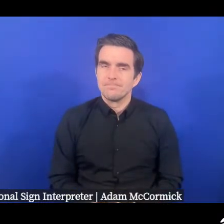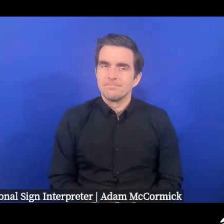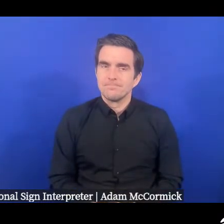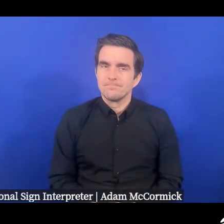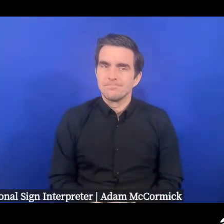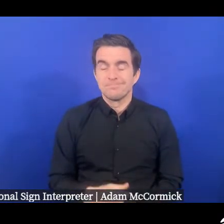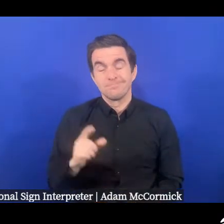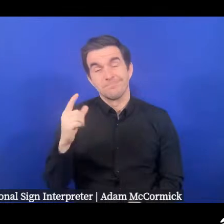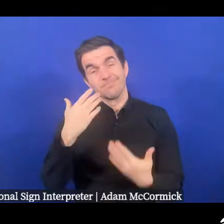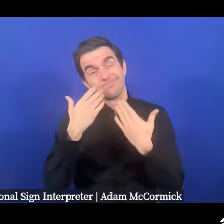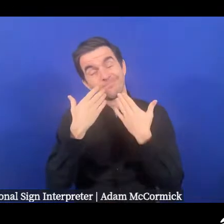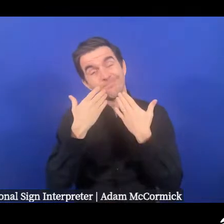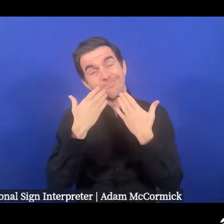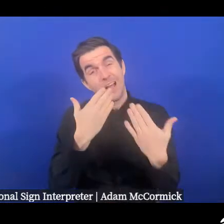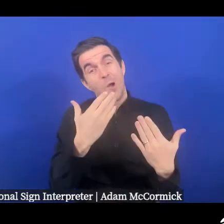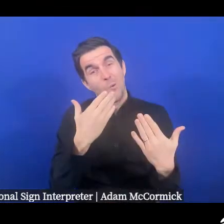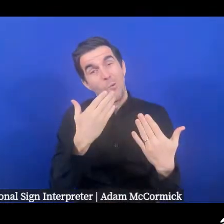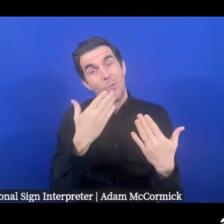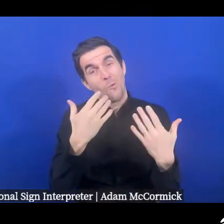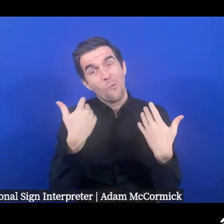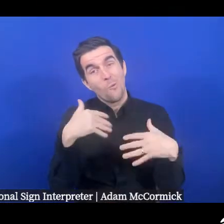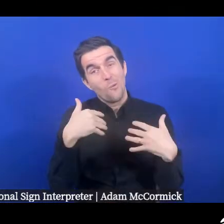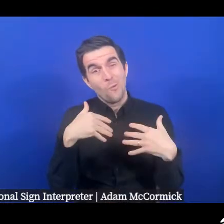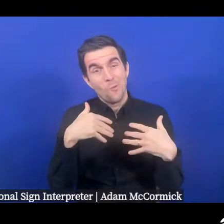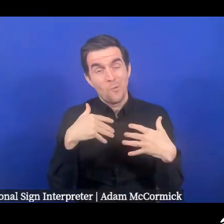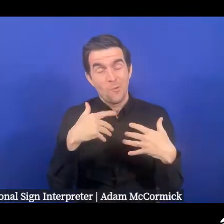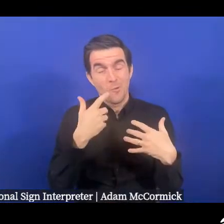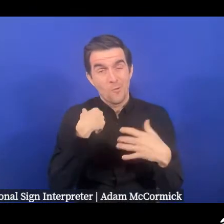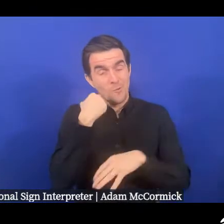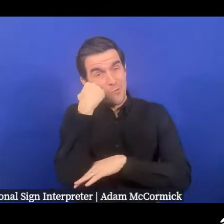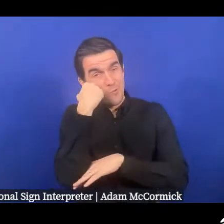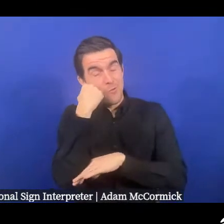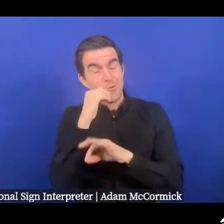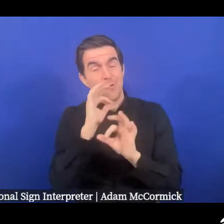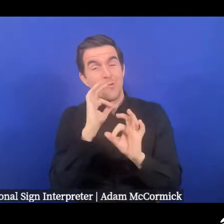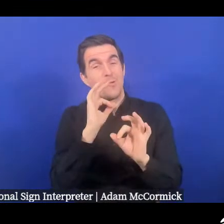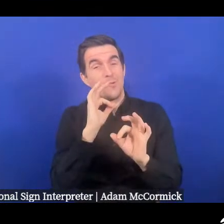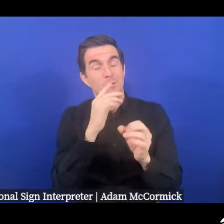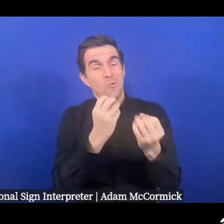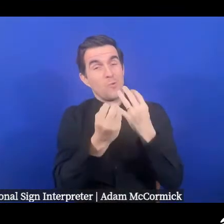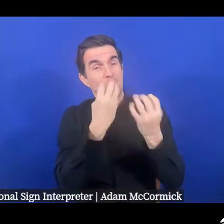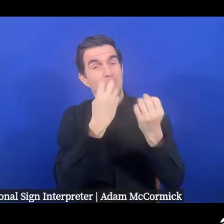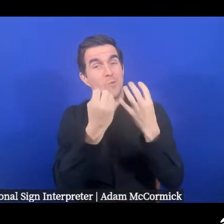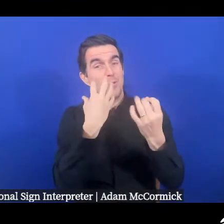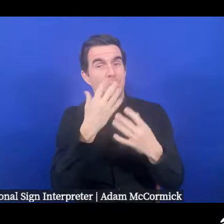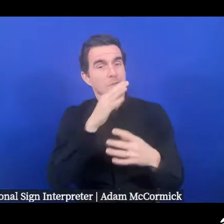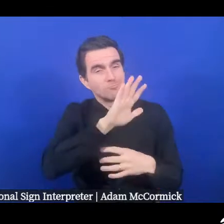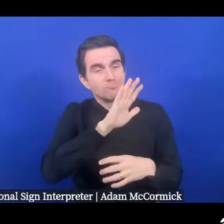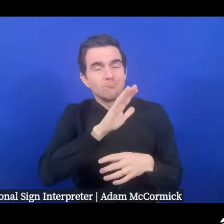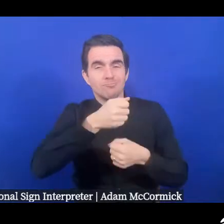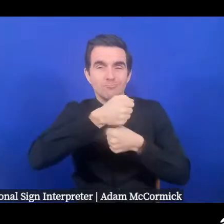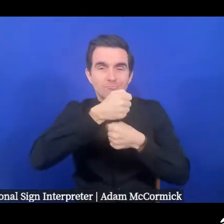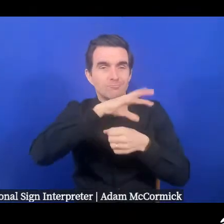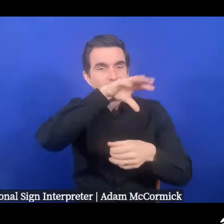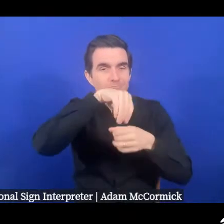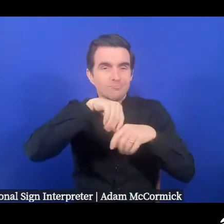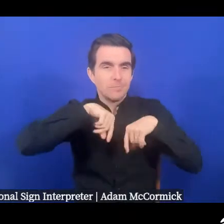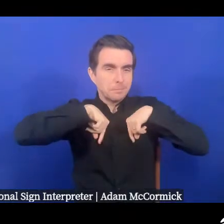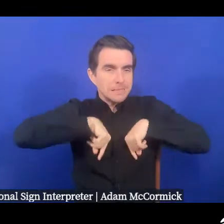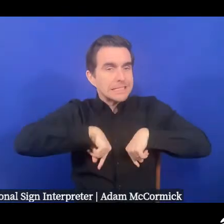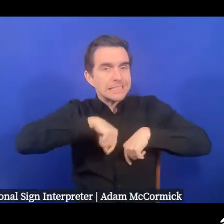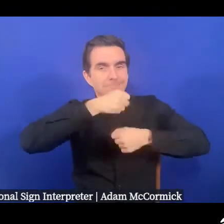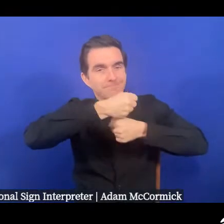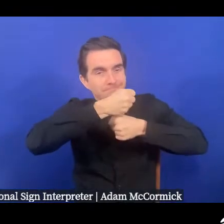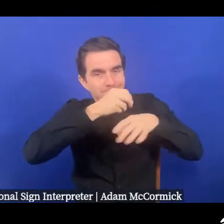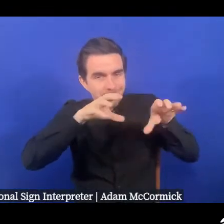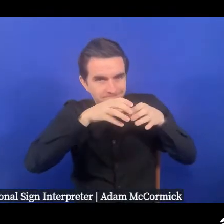ministry, particularly congratulations on the work that you've done, which is not easy, which is looking at